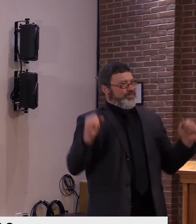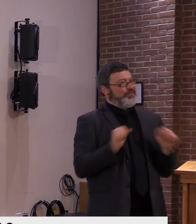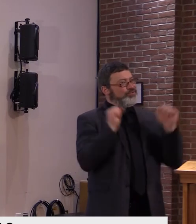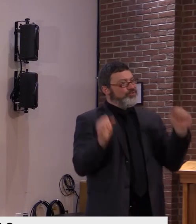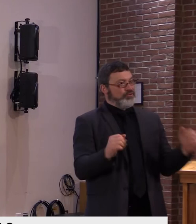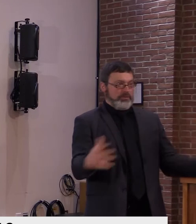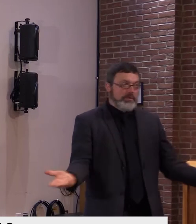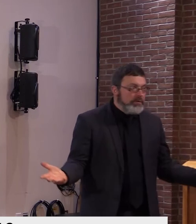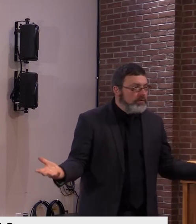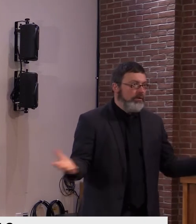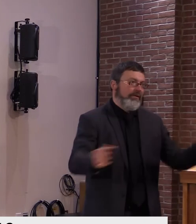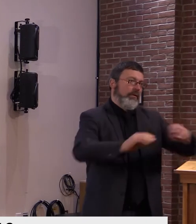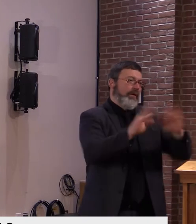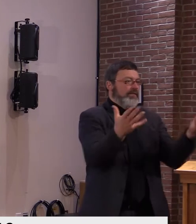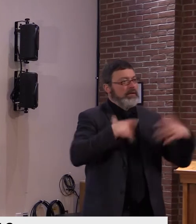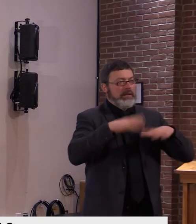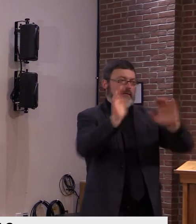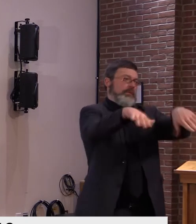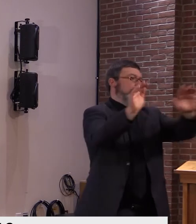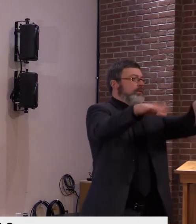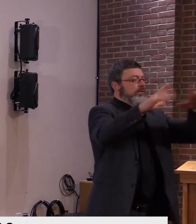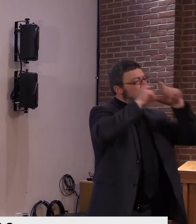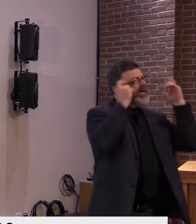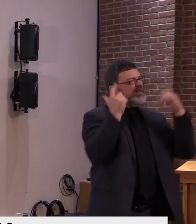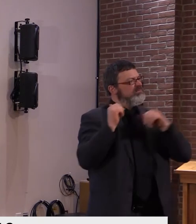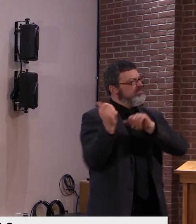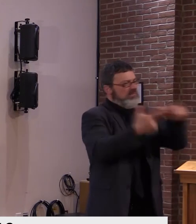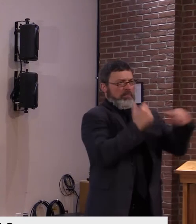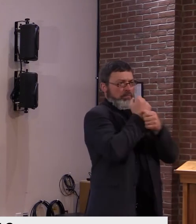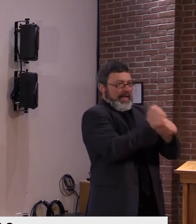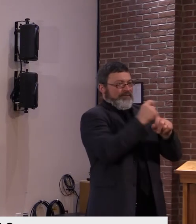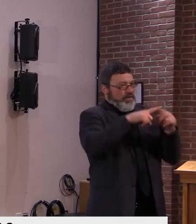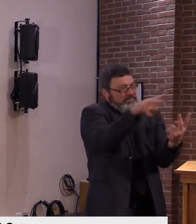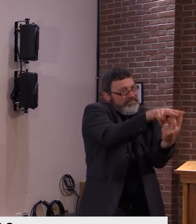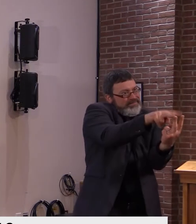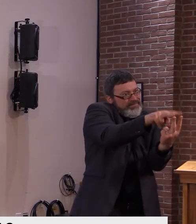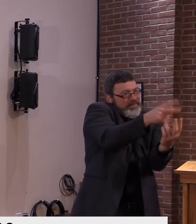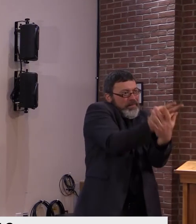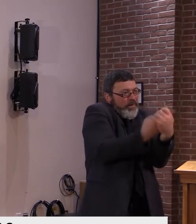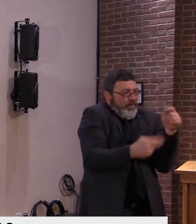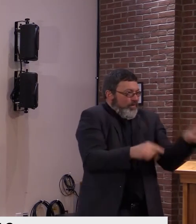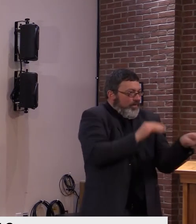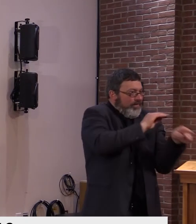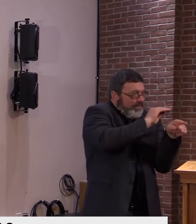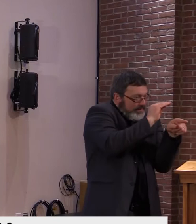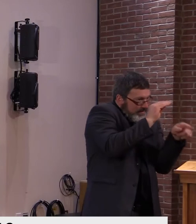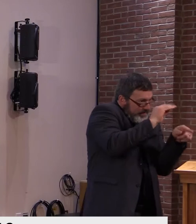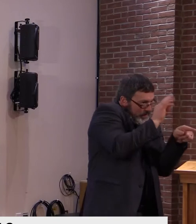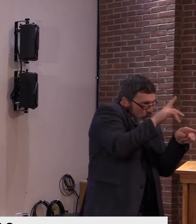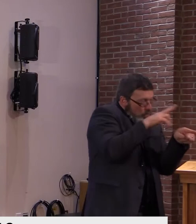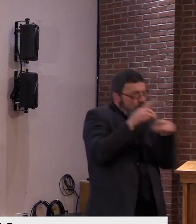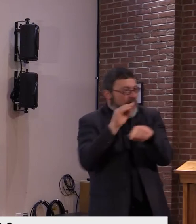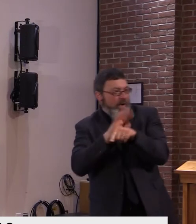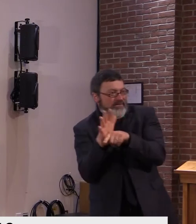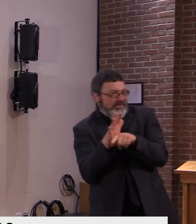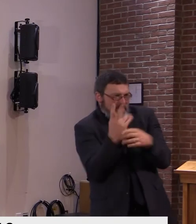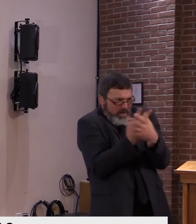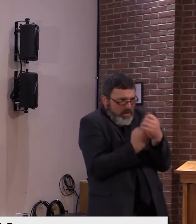know, to help prevent the overwhelming of our healthcare system in other regards as well.